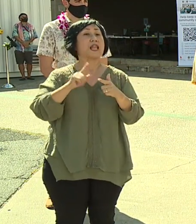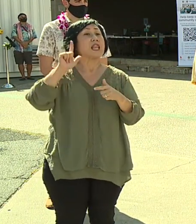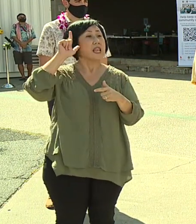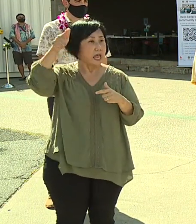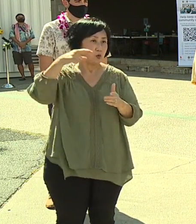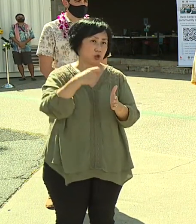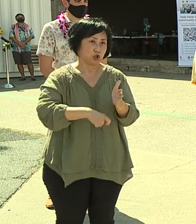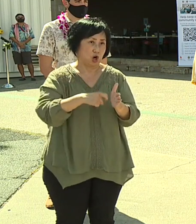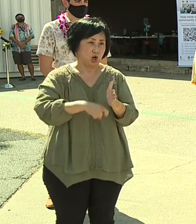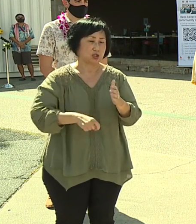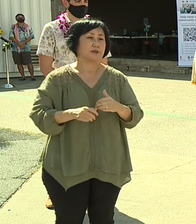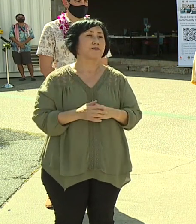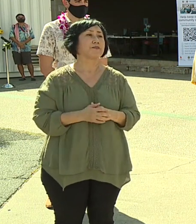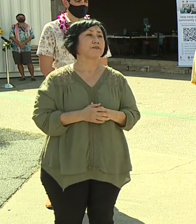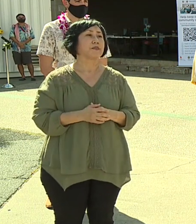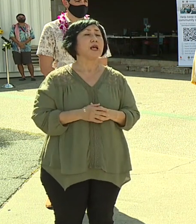be